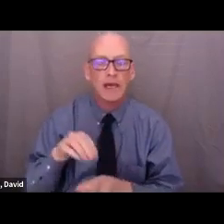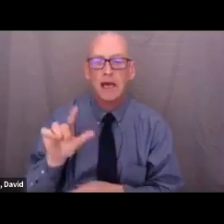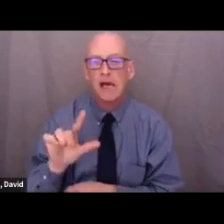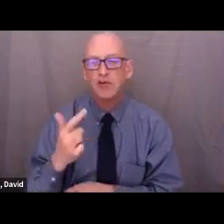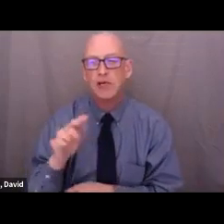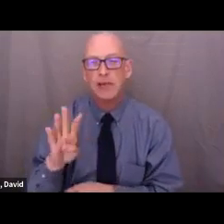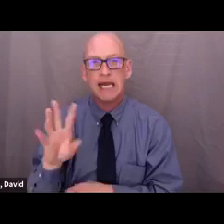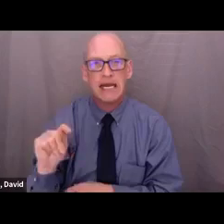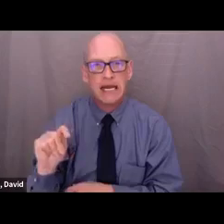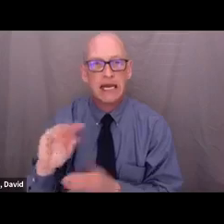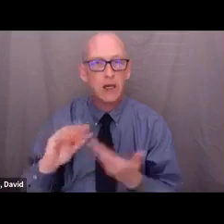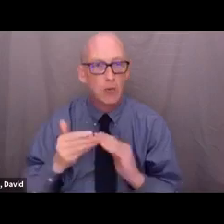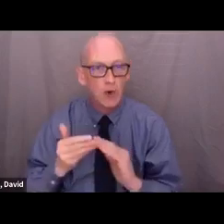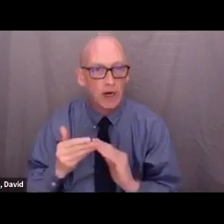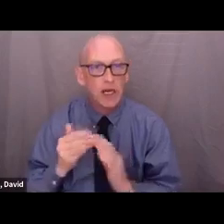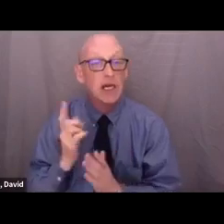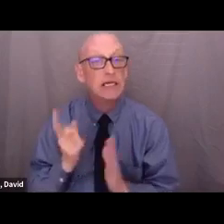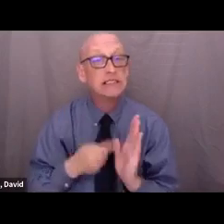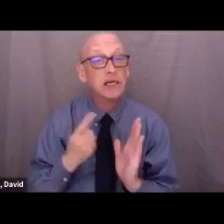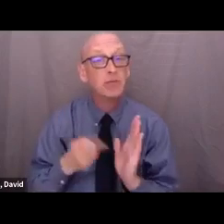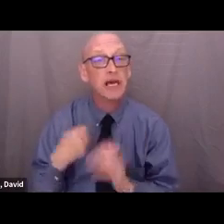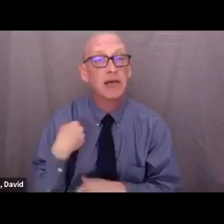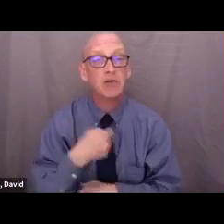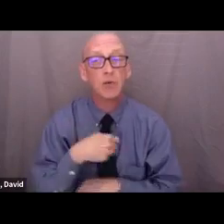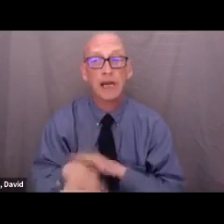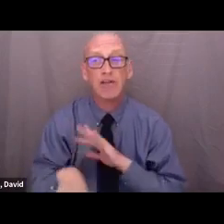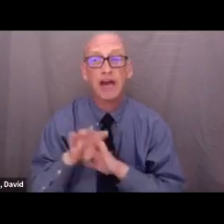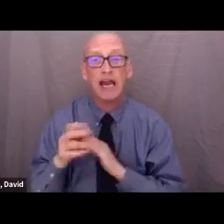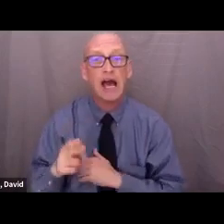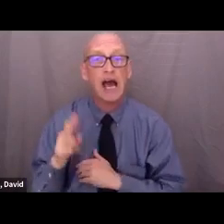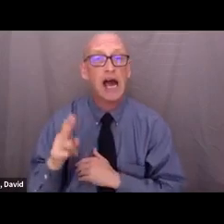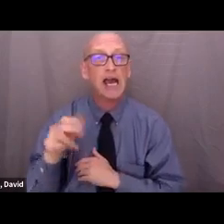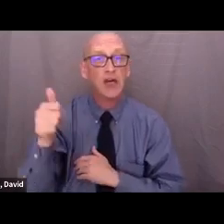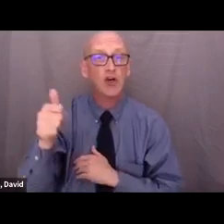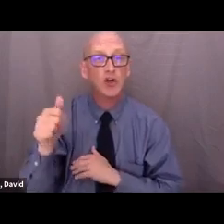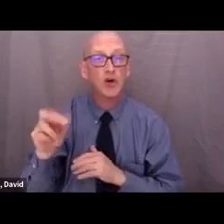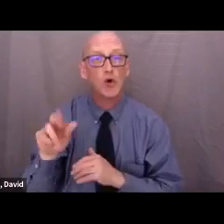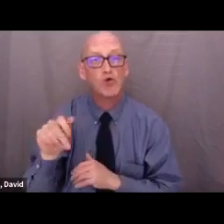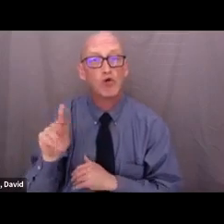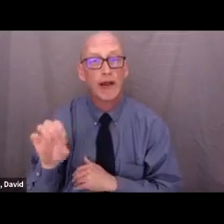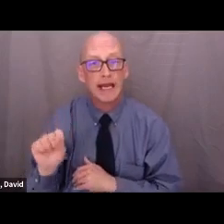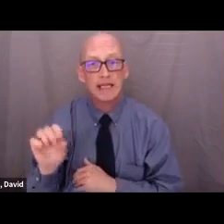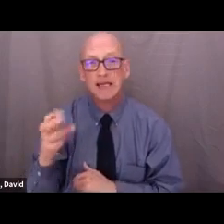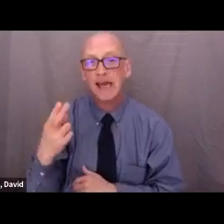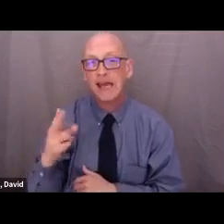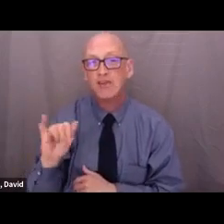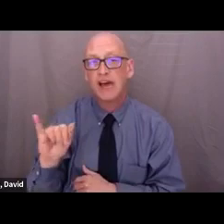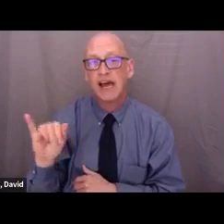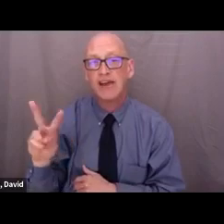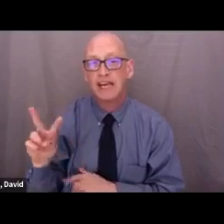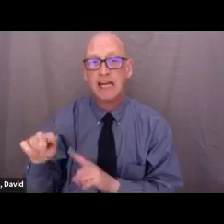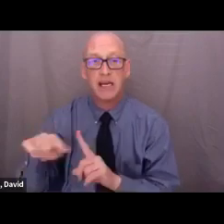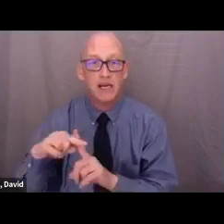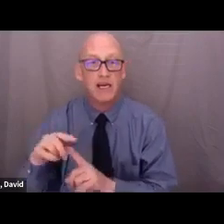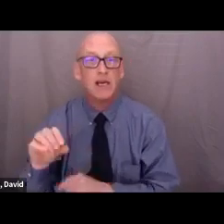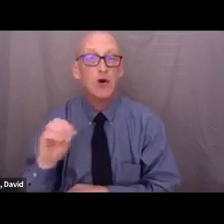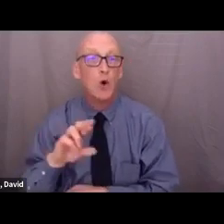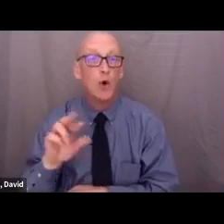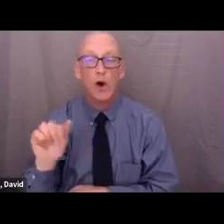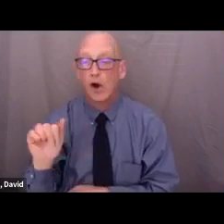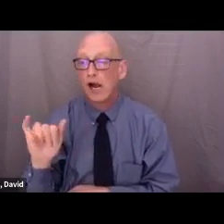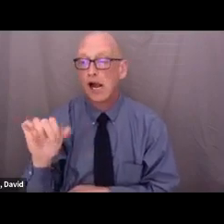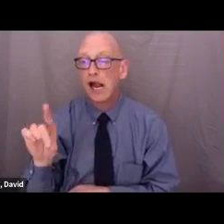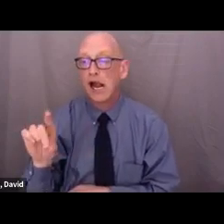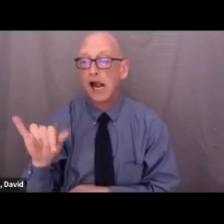community. Sometimes we find higher rates of HIV and AIDS or other abusing drugs